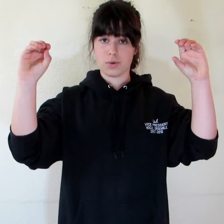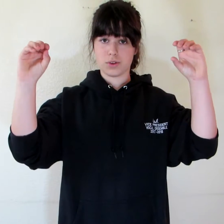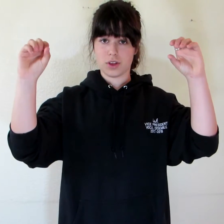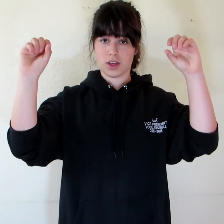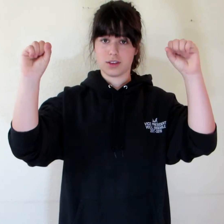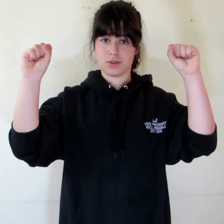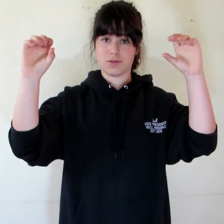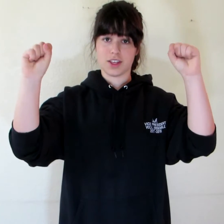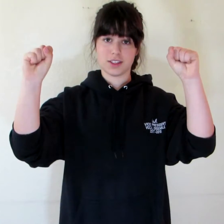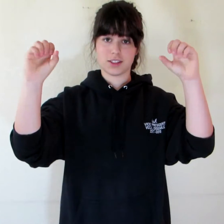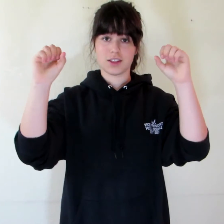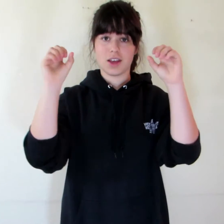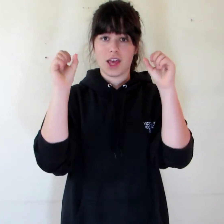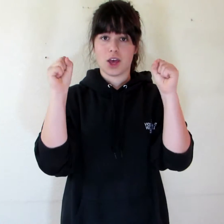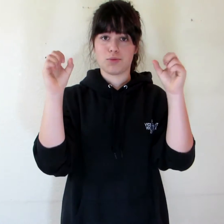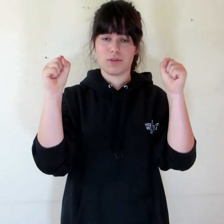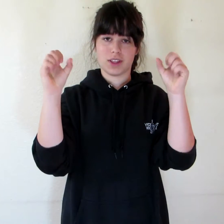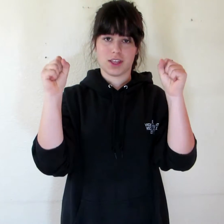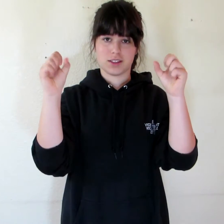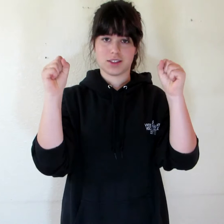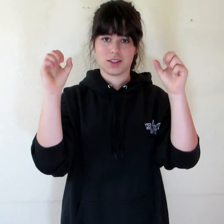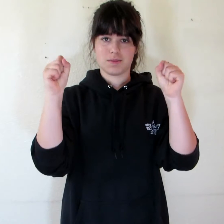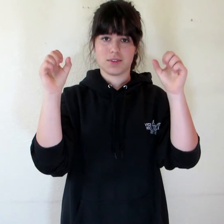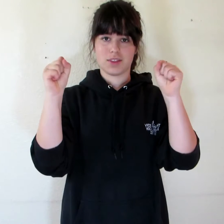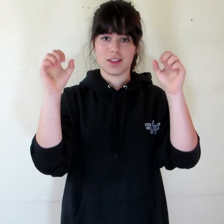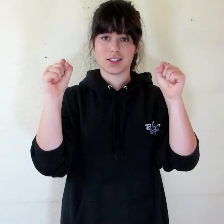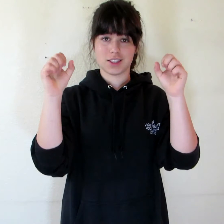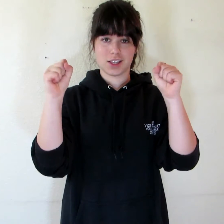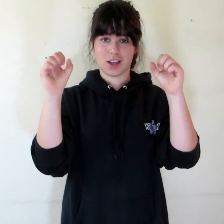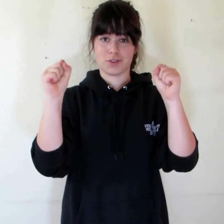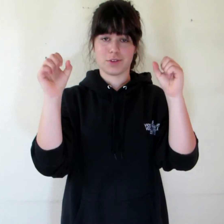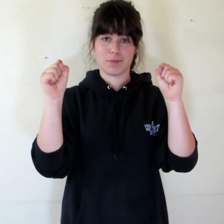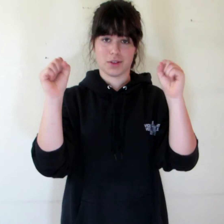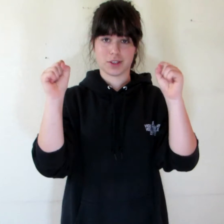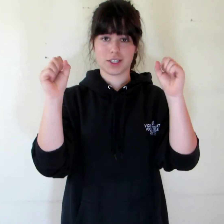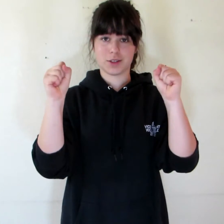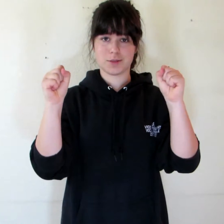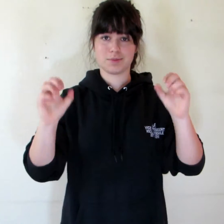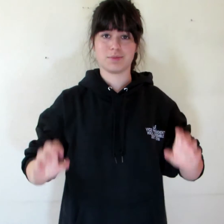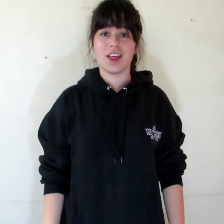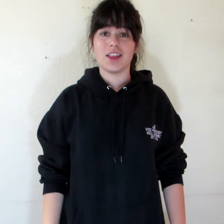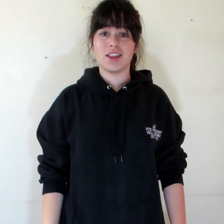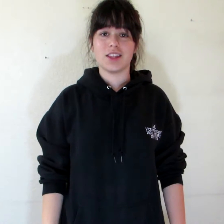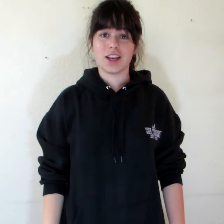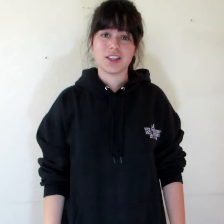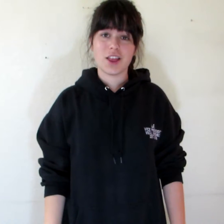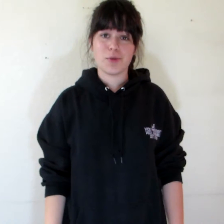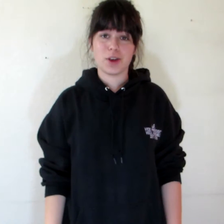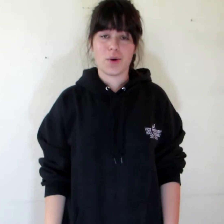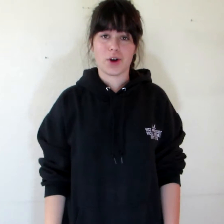O's into fists and moving these. This is the sign for milk. The next sign that we'll be going